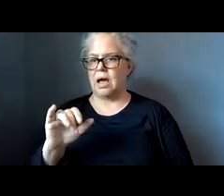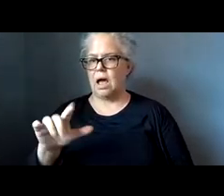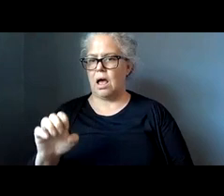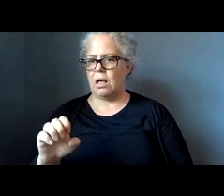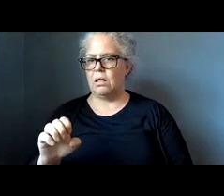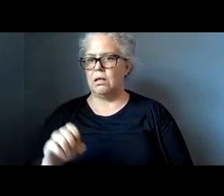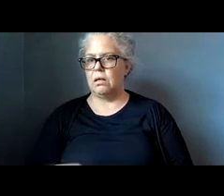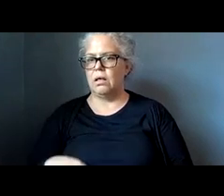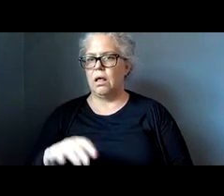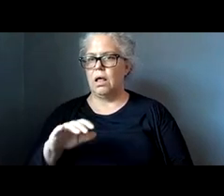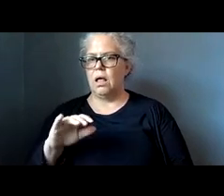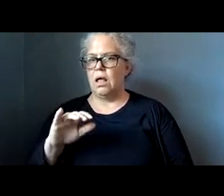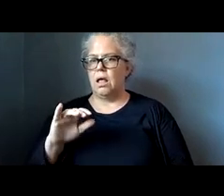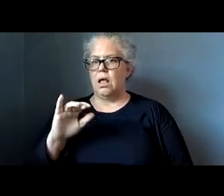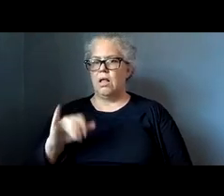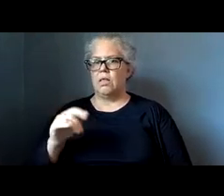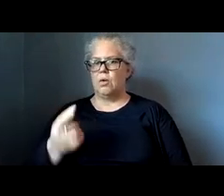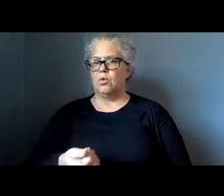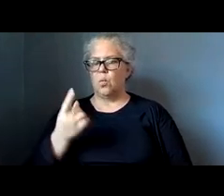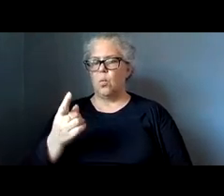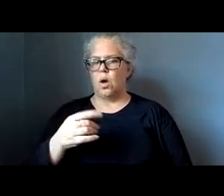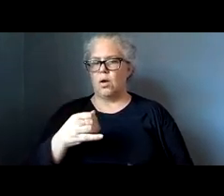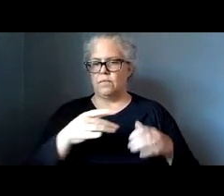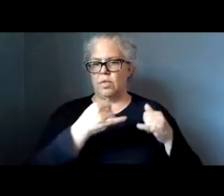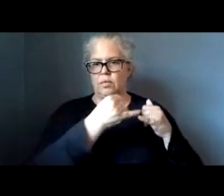of the threads that runs through our concerns.